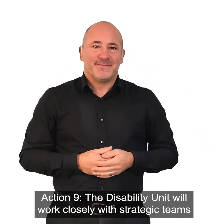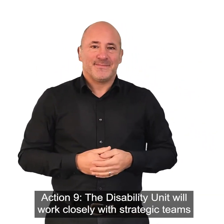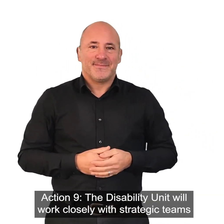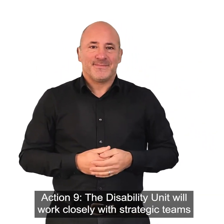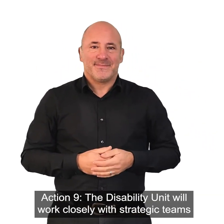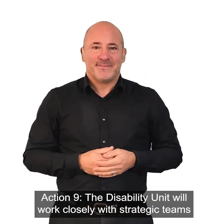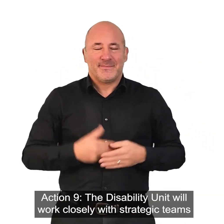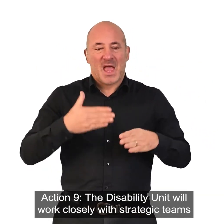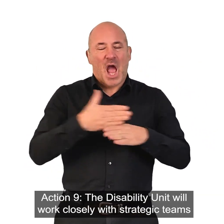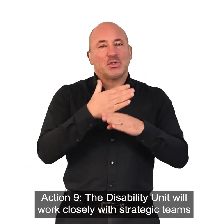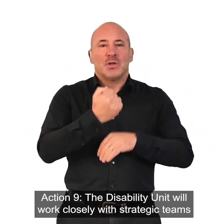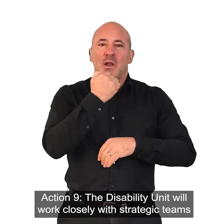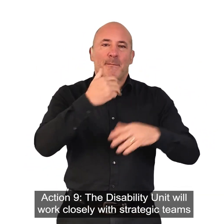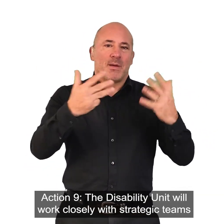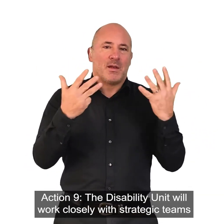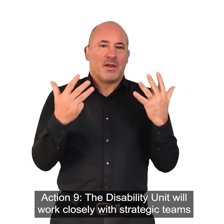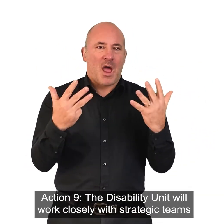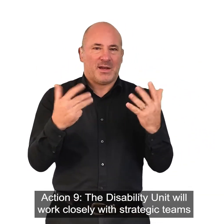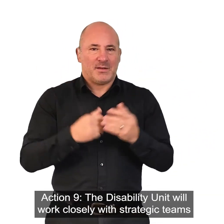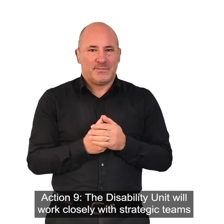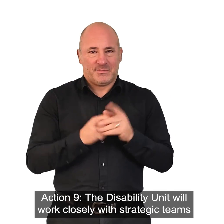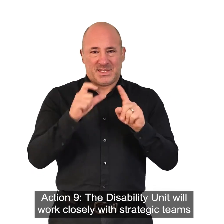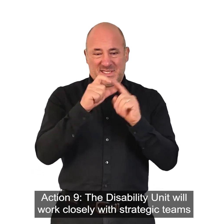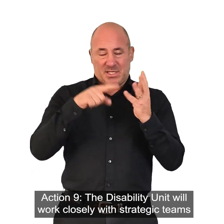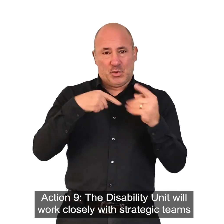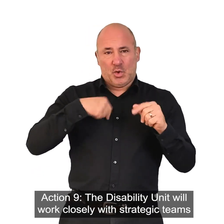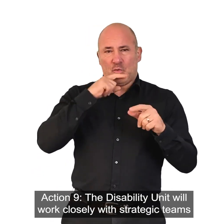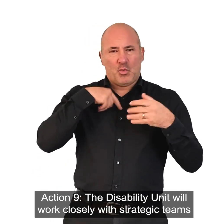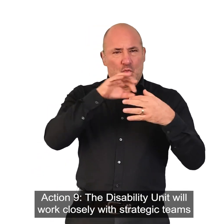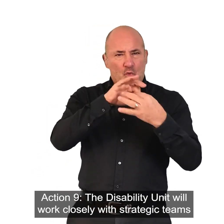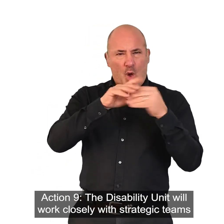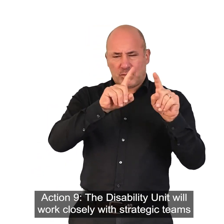Action 9. The Disability Unit will work closely with strategic teams